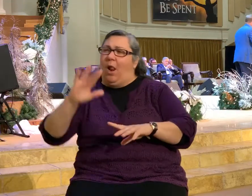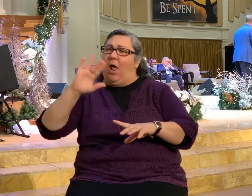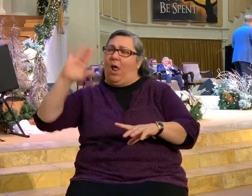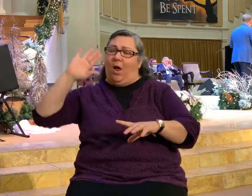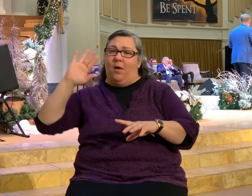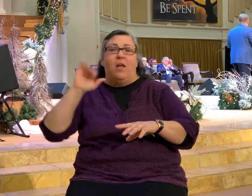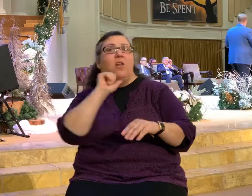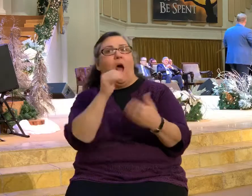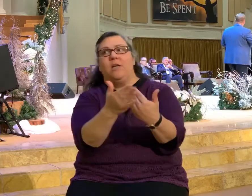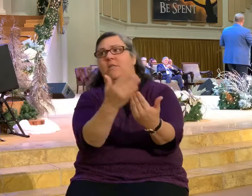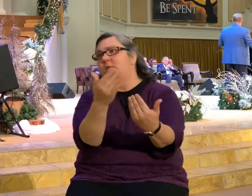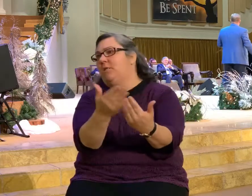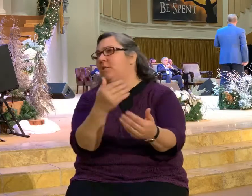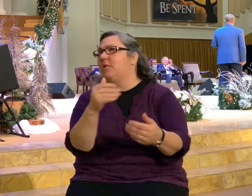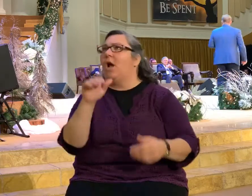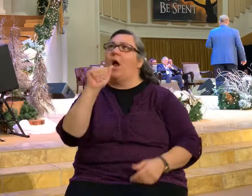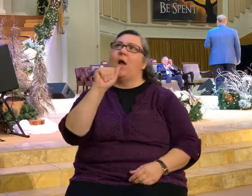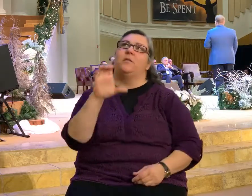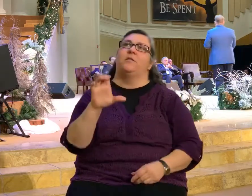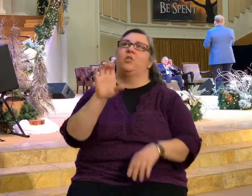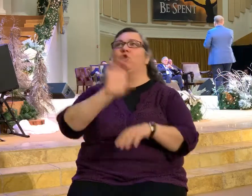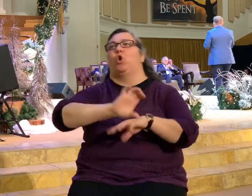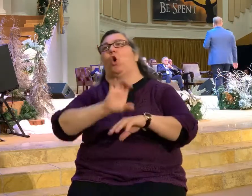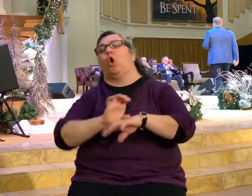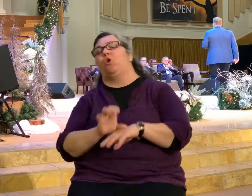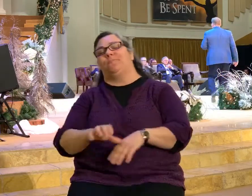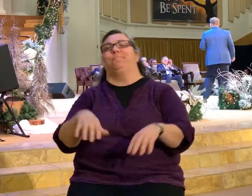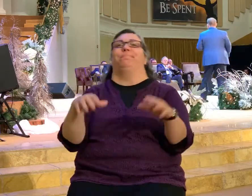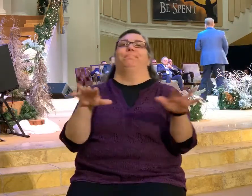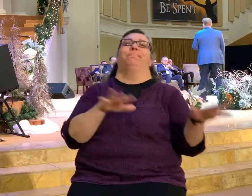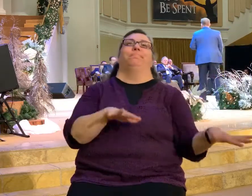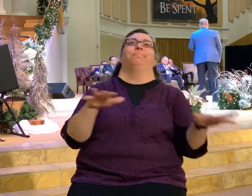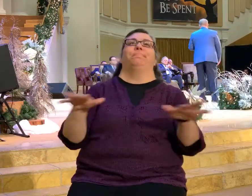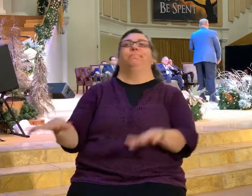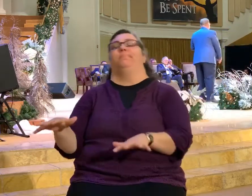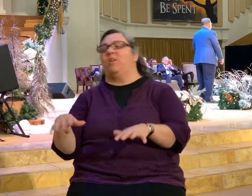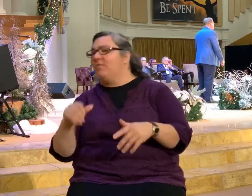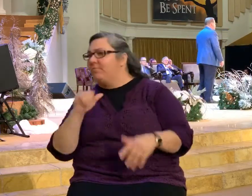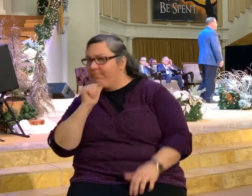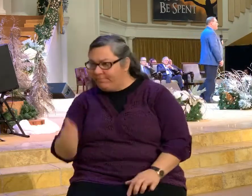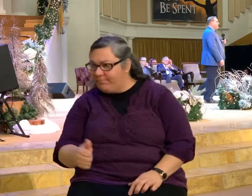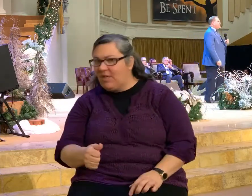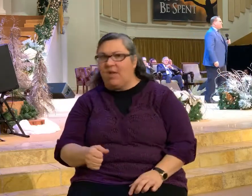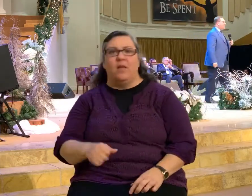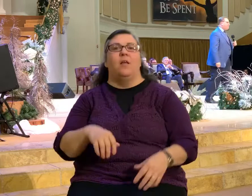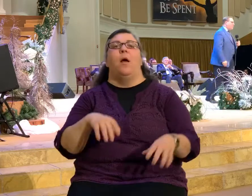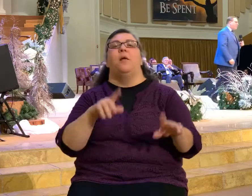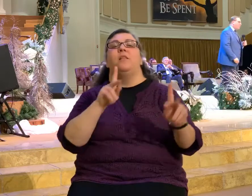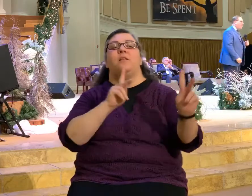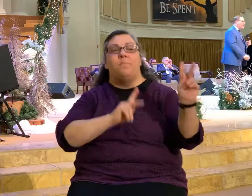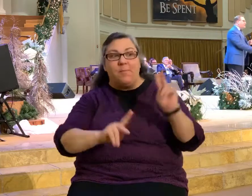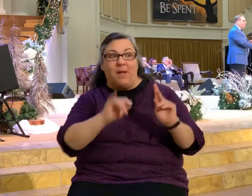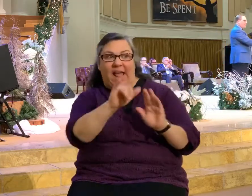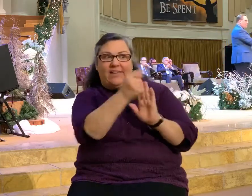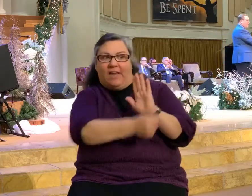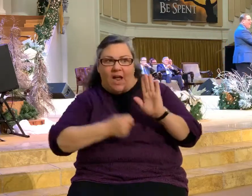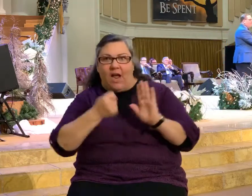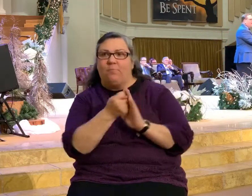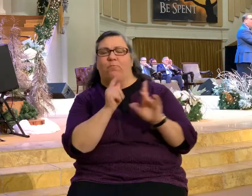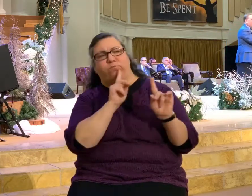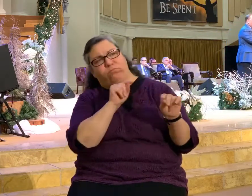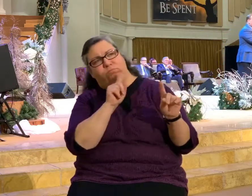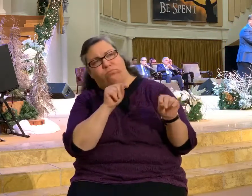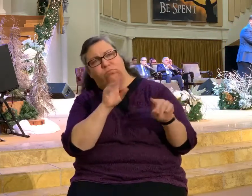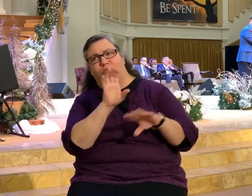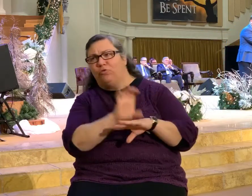wasn't air-conditioned buildings. It wasn't just, you know, have a good dinner with your family and then show up at church. These people were going to church and